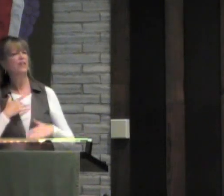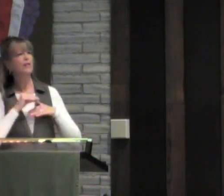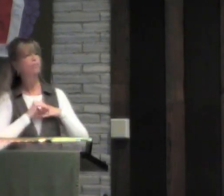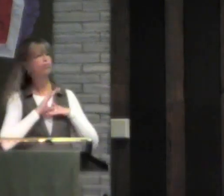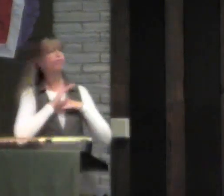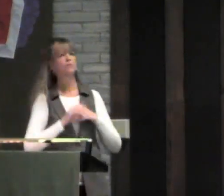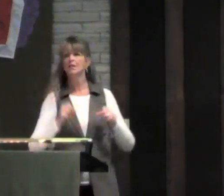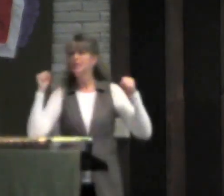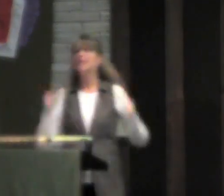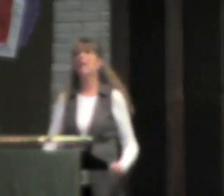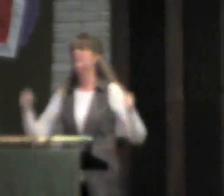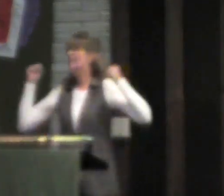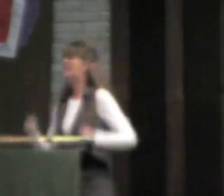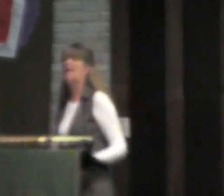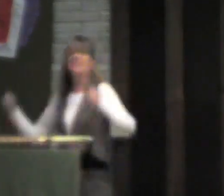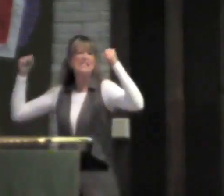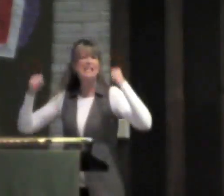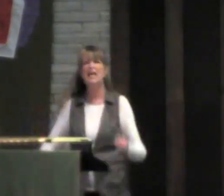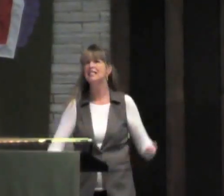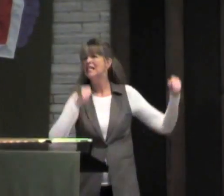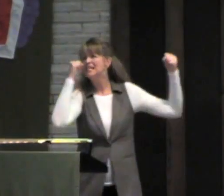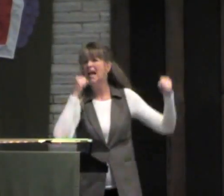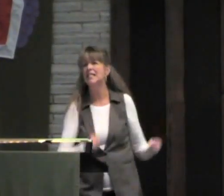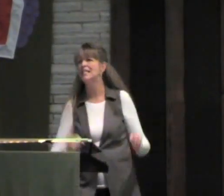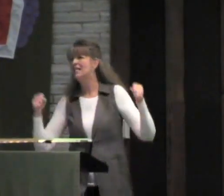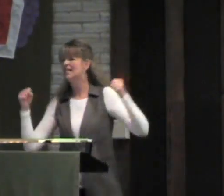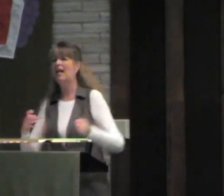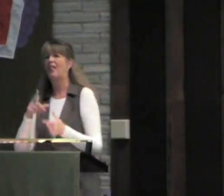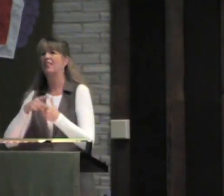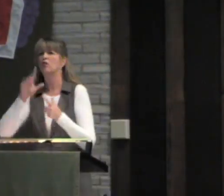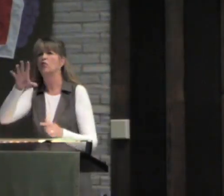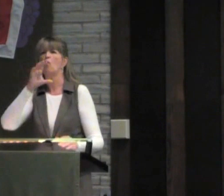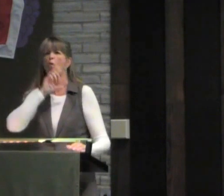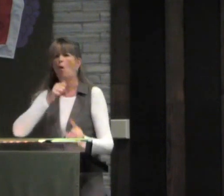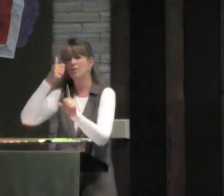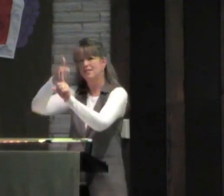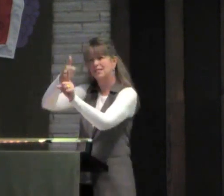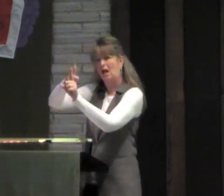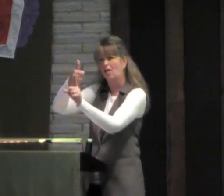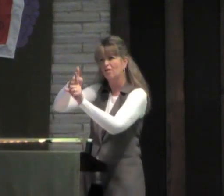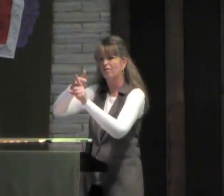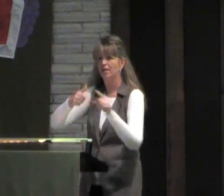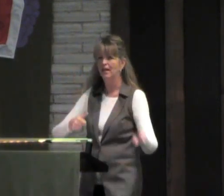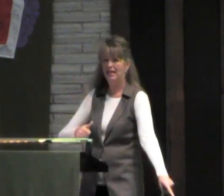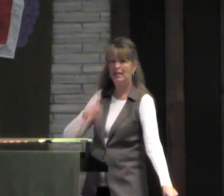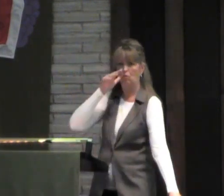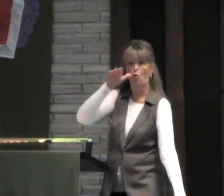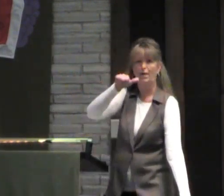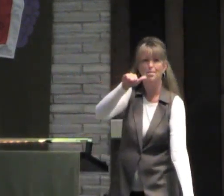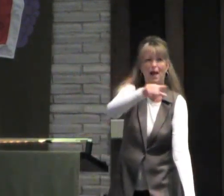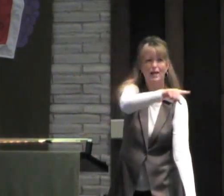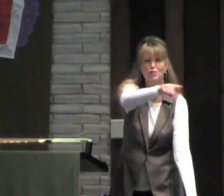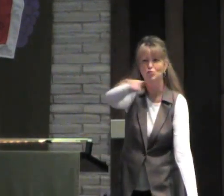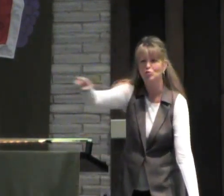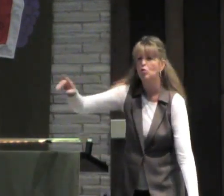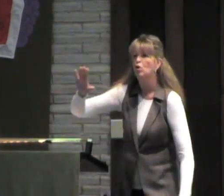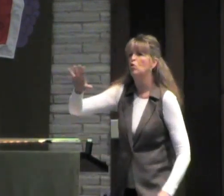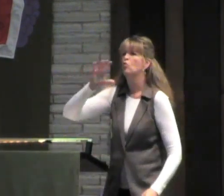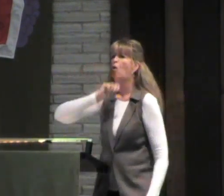You might leave today and feel a little inflated and think, "Yes, I feel good, I can do this." And then your old self will, Satan's going to